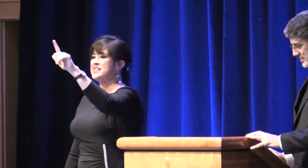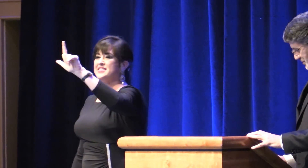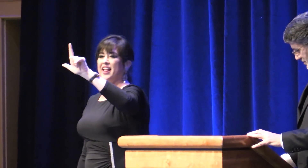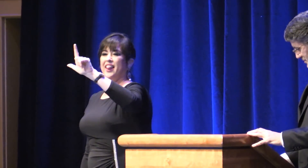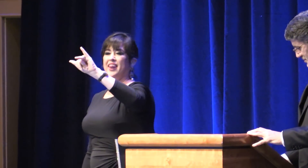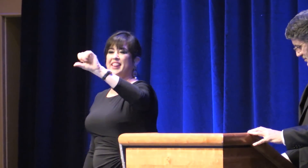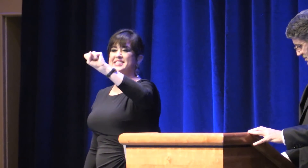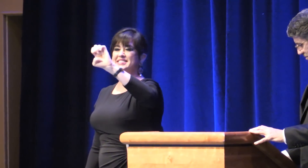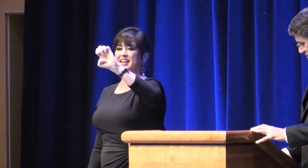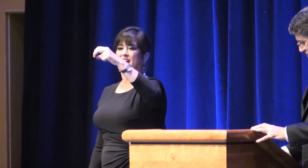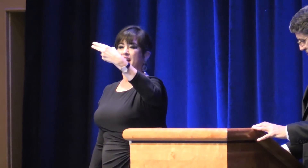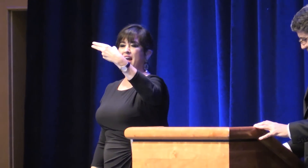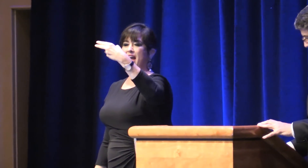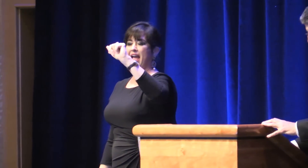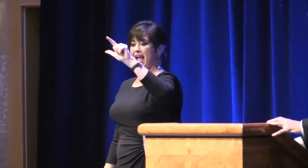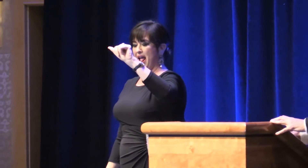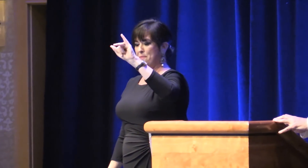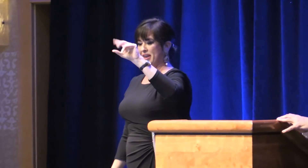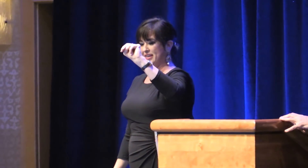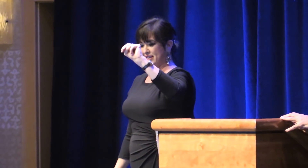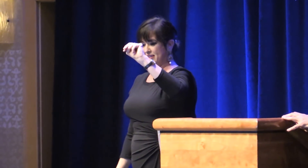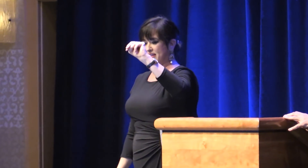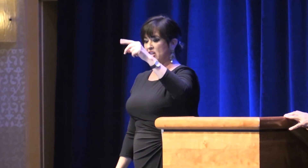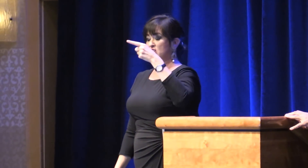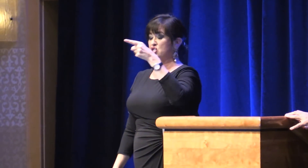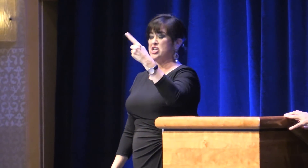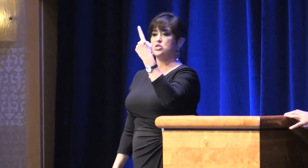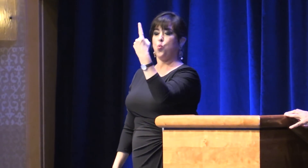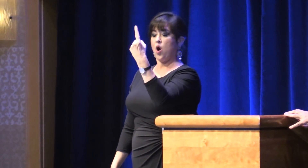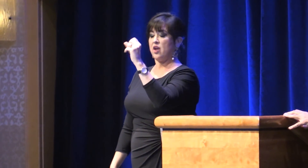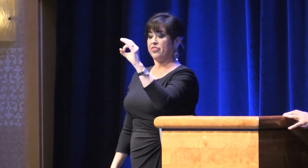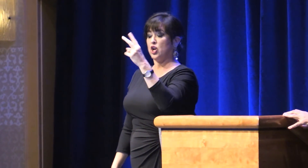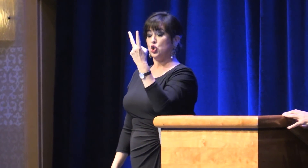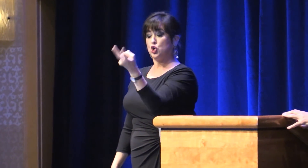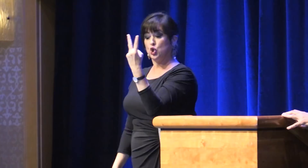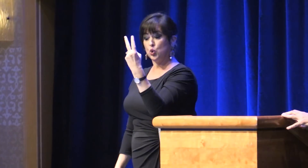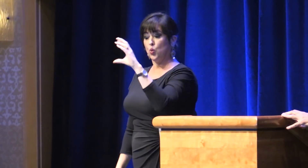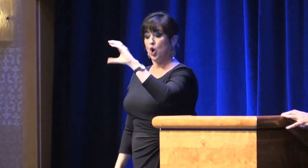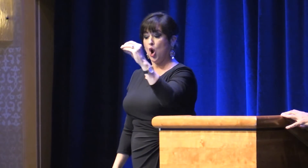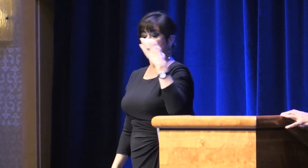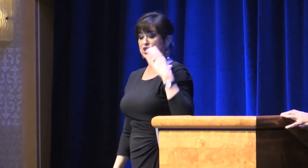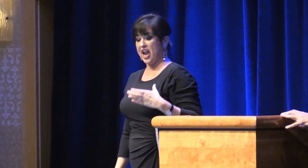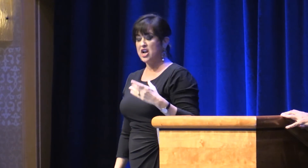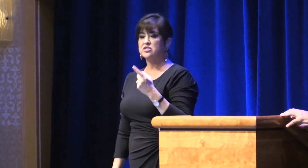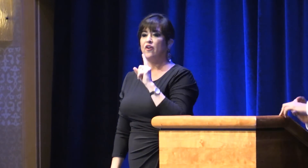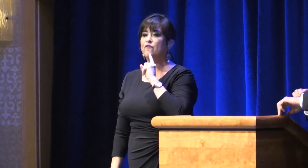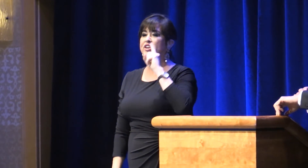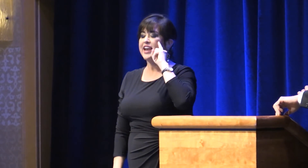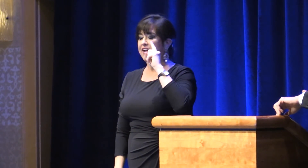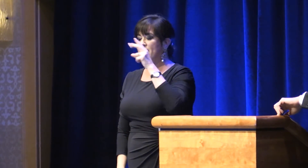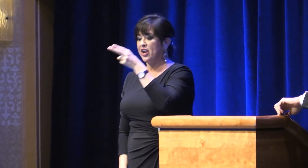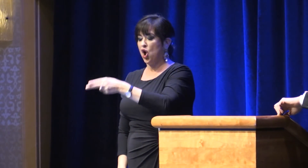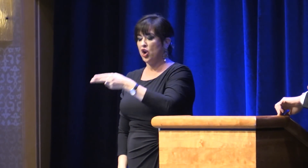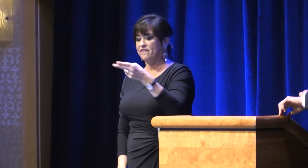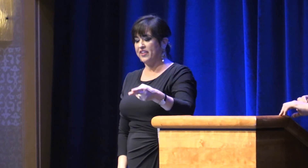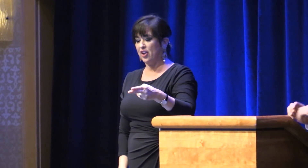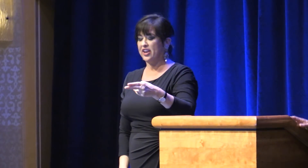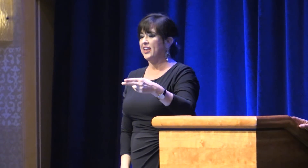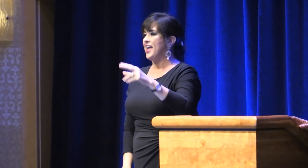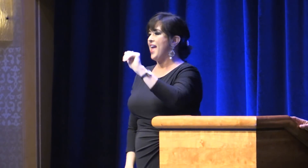And our last introduction this evening is Lisa Hamlin. She is one of the two co-chairs of the Deaf and Hard of